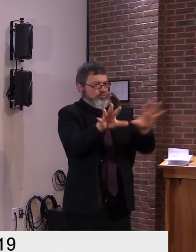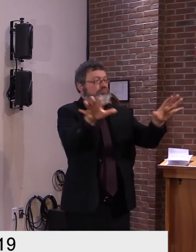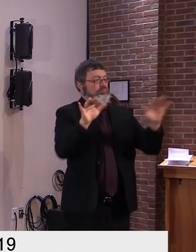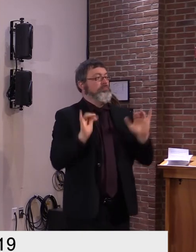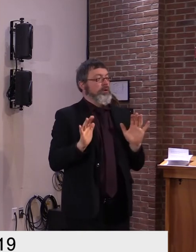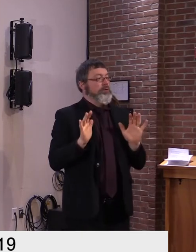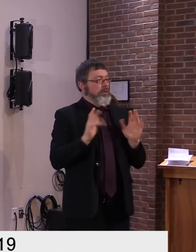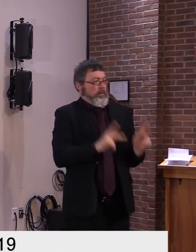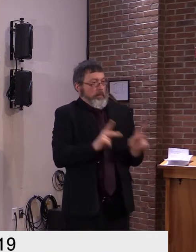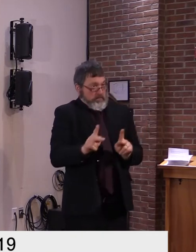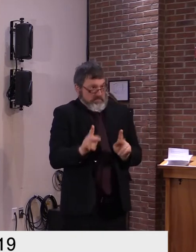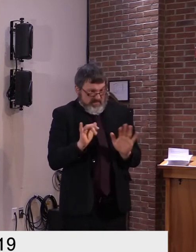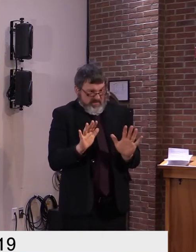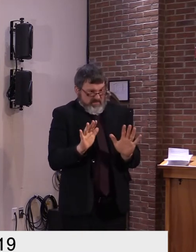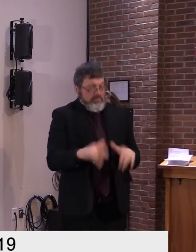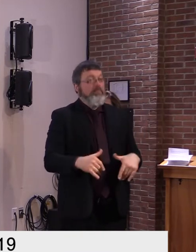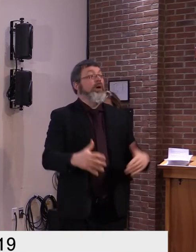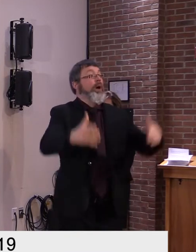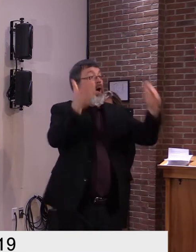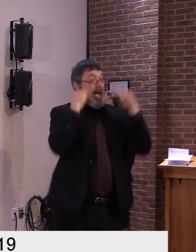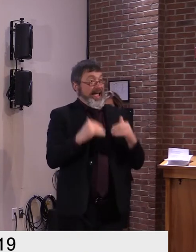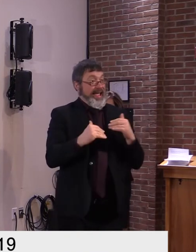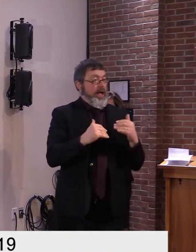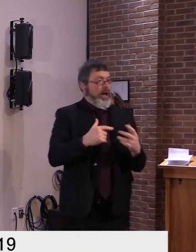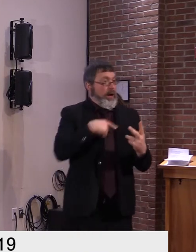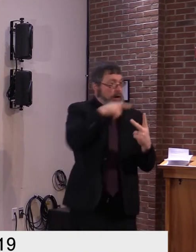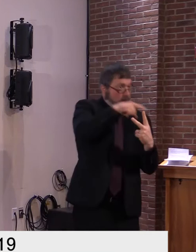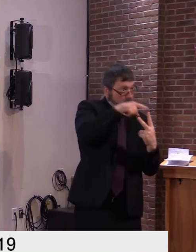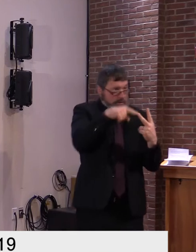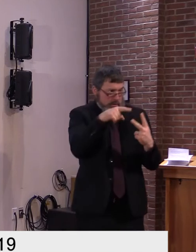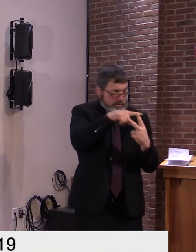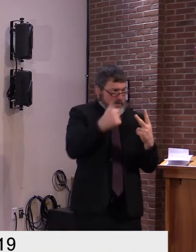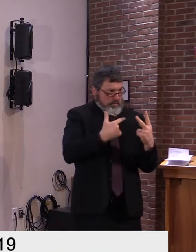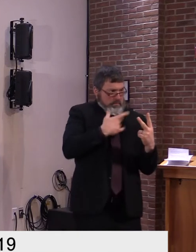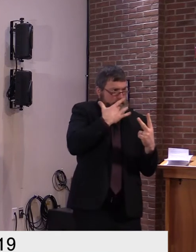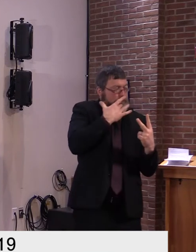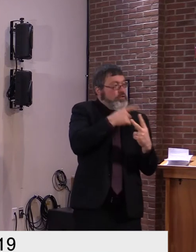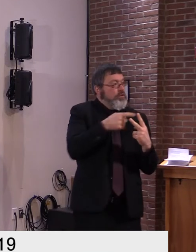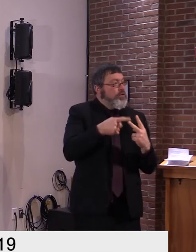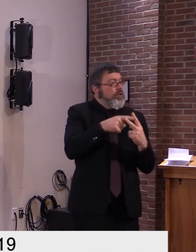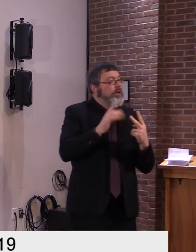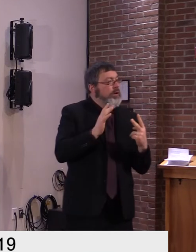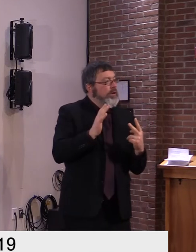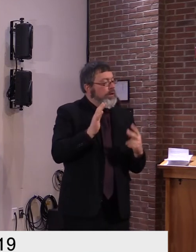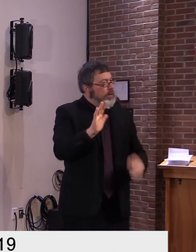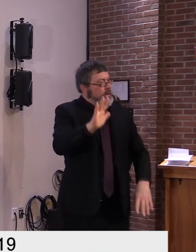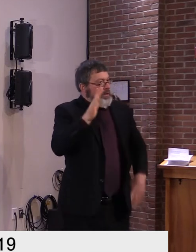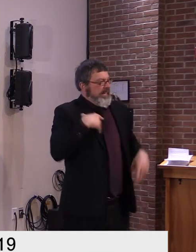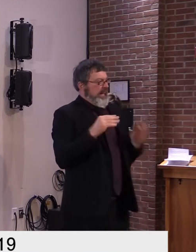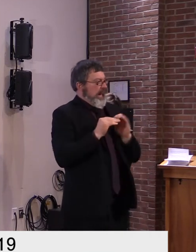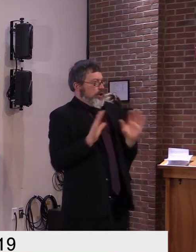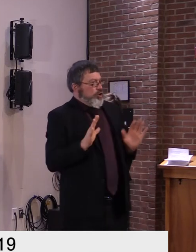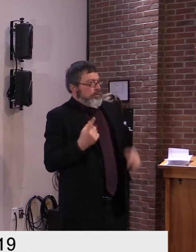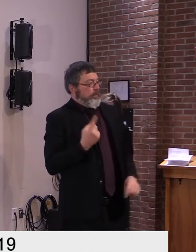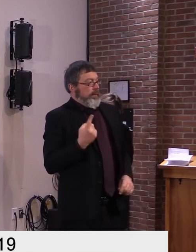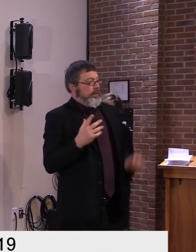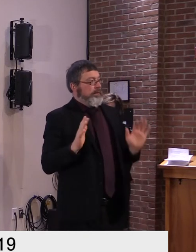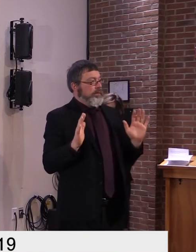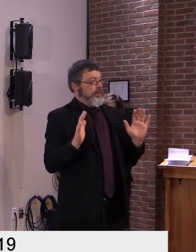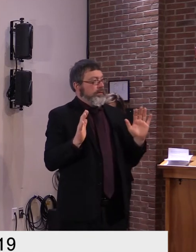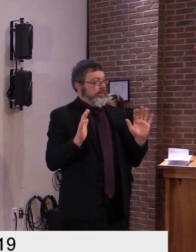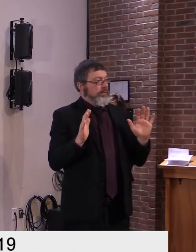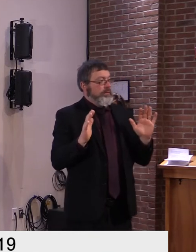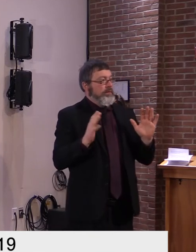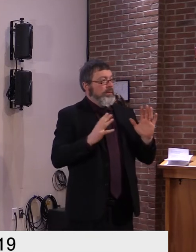this is why it's so important to have a vaccine tracking system so that once you get your first dose, we